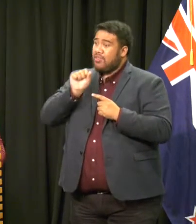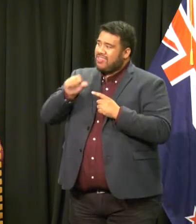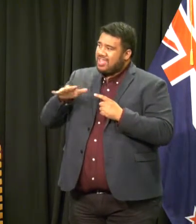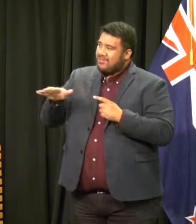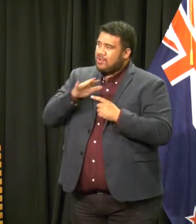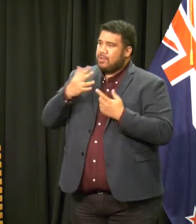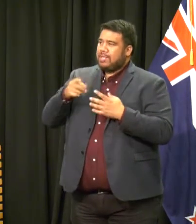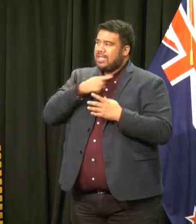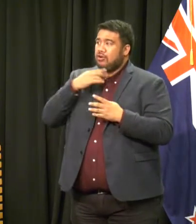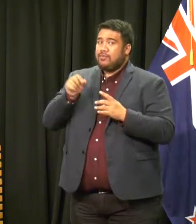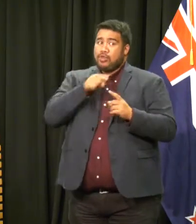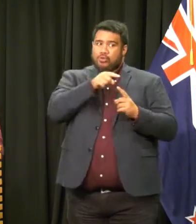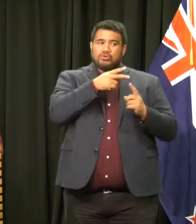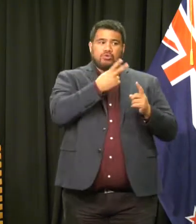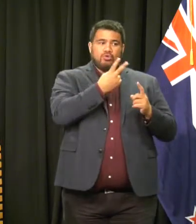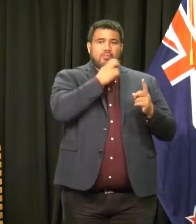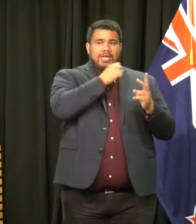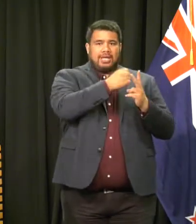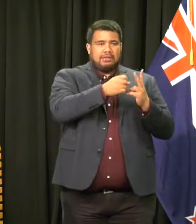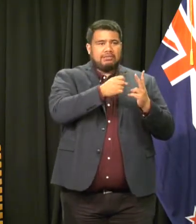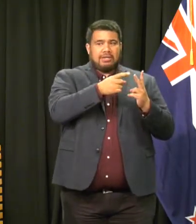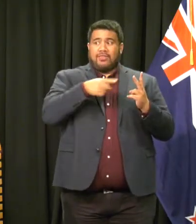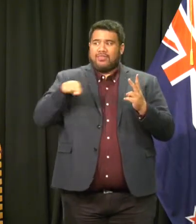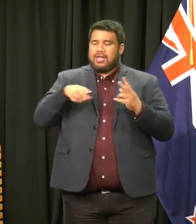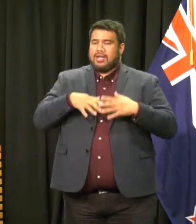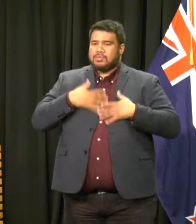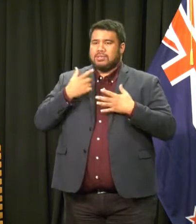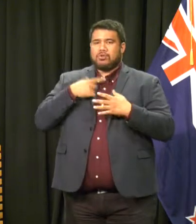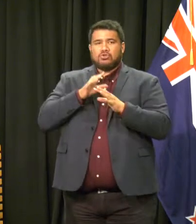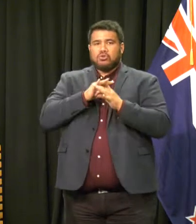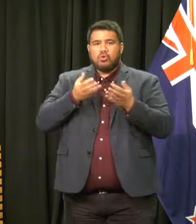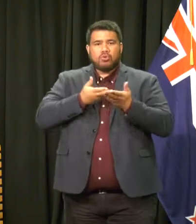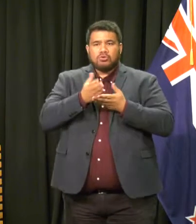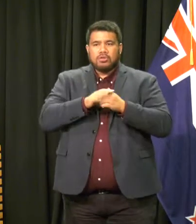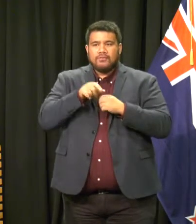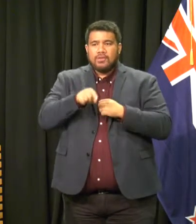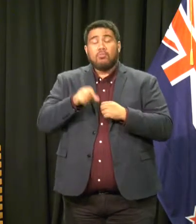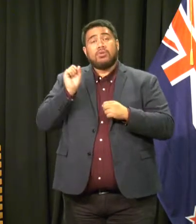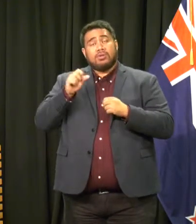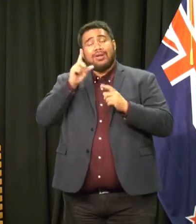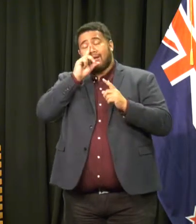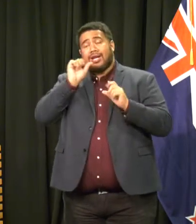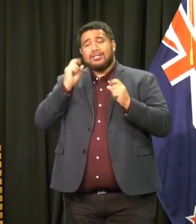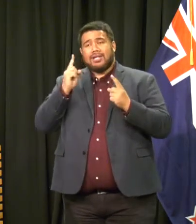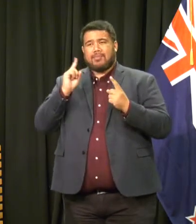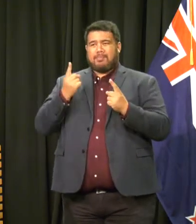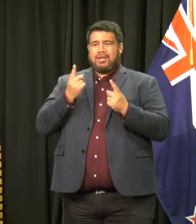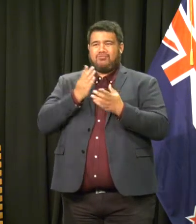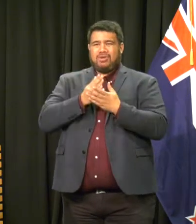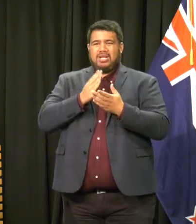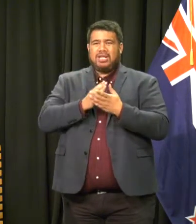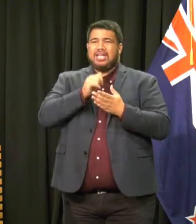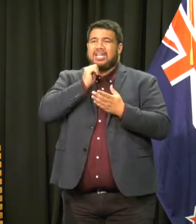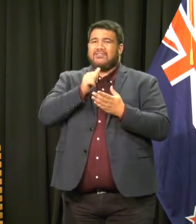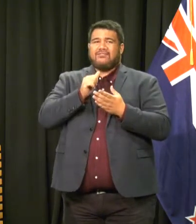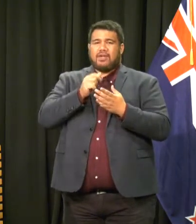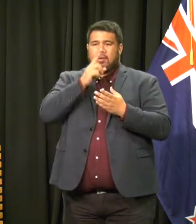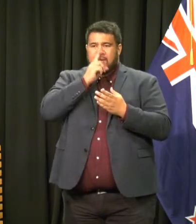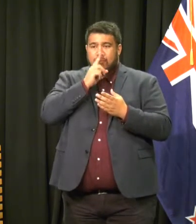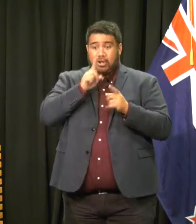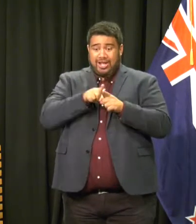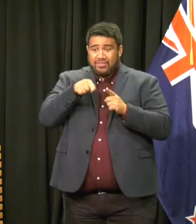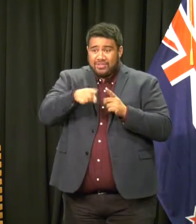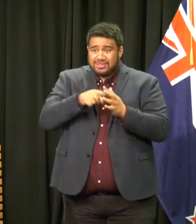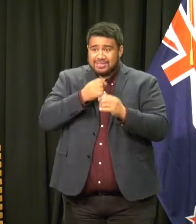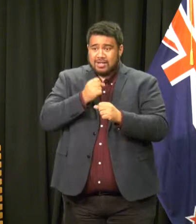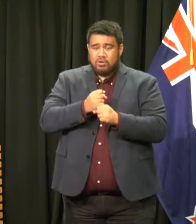the lack of consultation? Yes, but equally, matters of resettlement, particularly this case, still